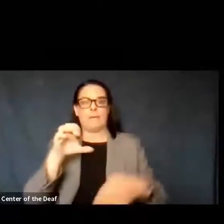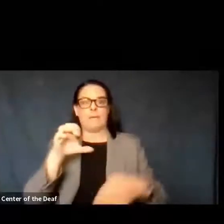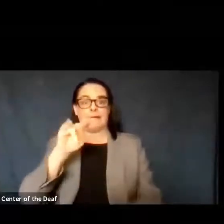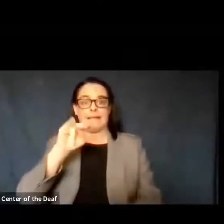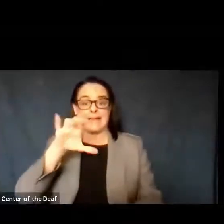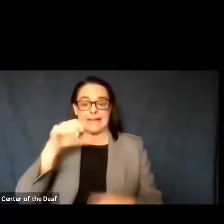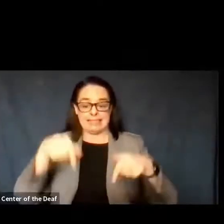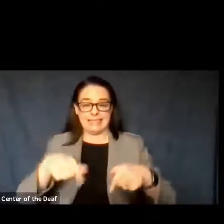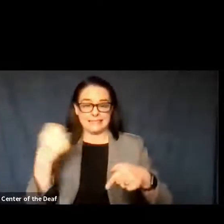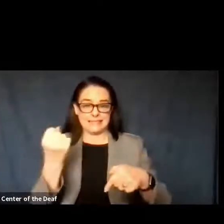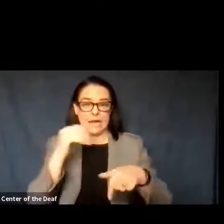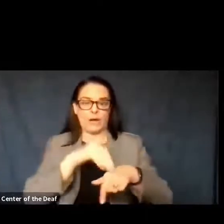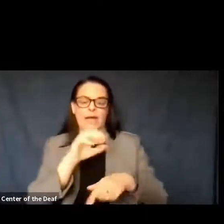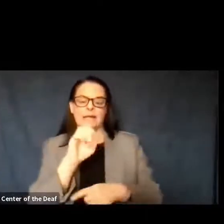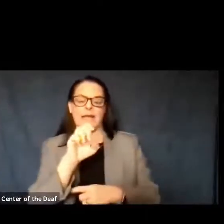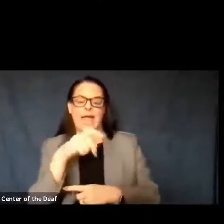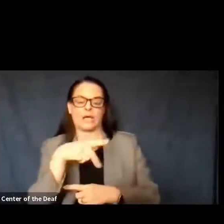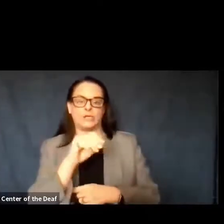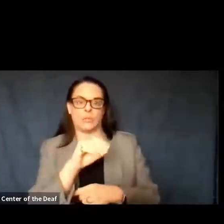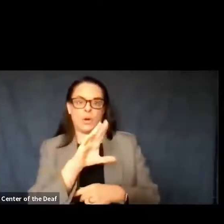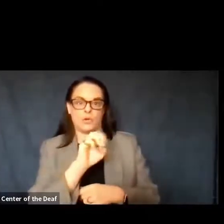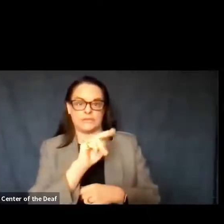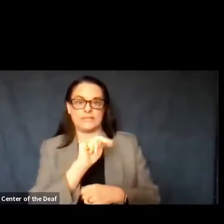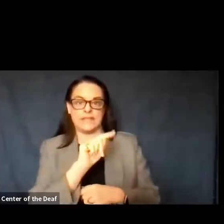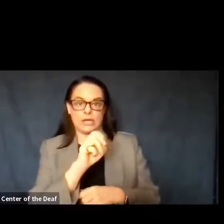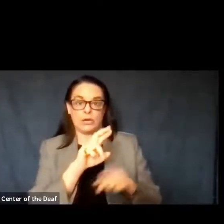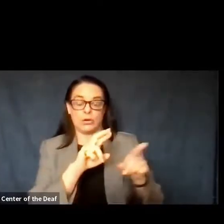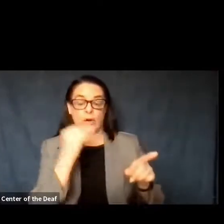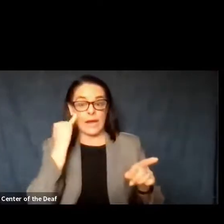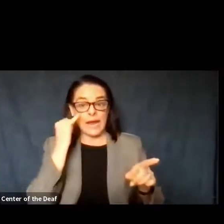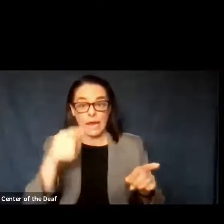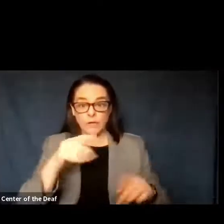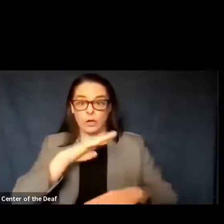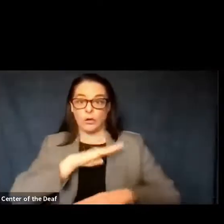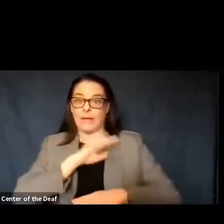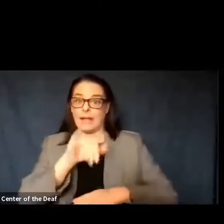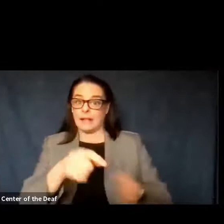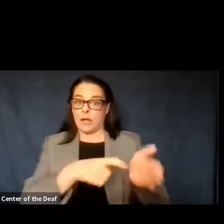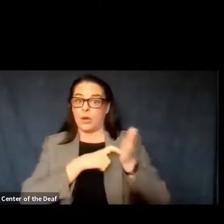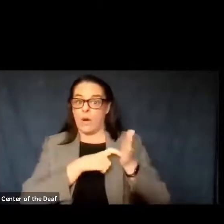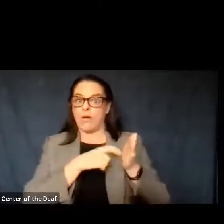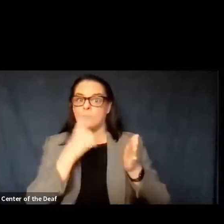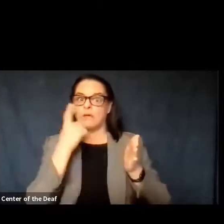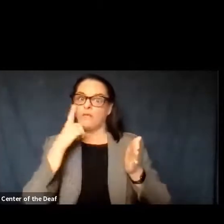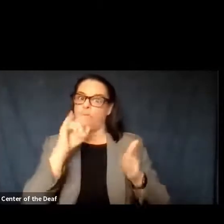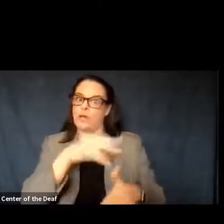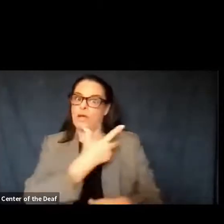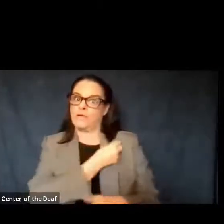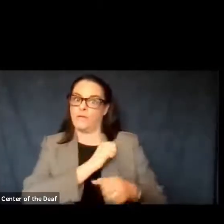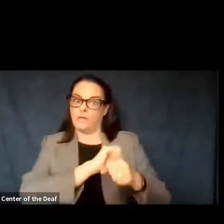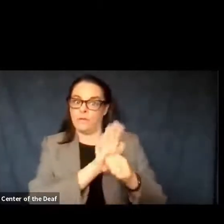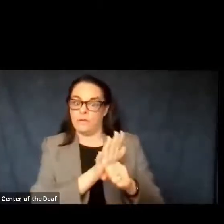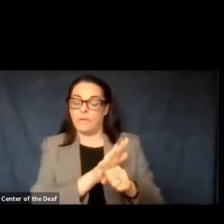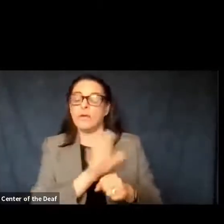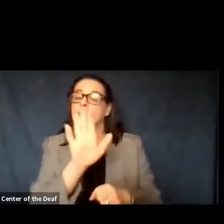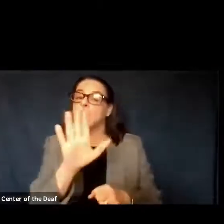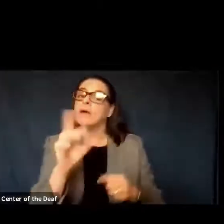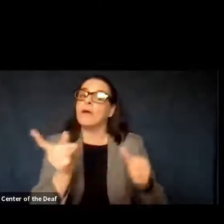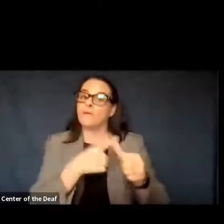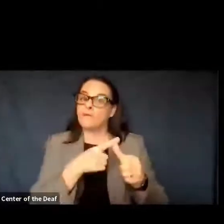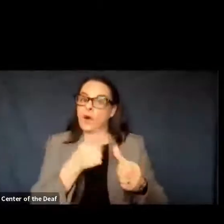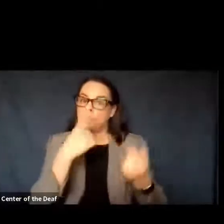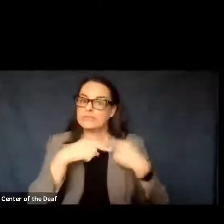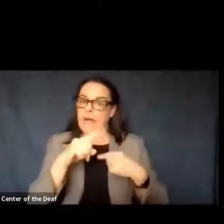priority qualifications to get vaccinated. It will be first come, first serve from 9 a.m. to 2